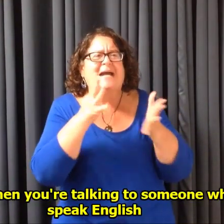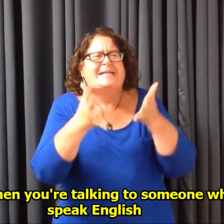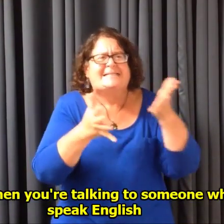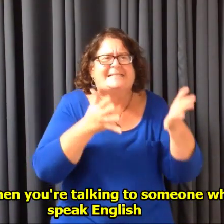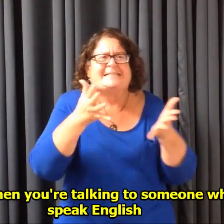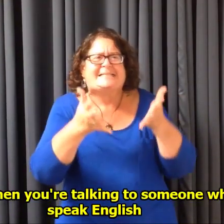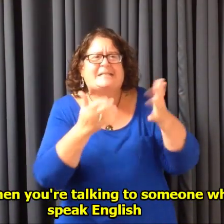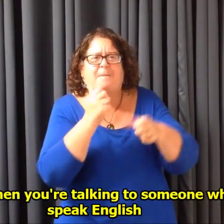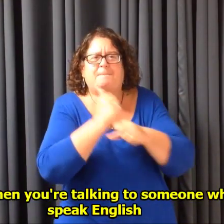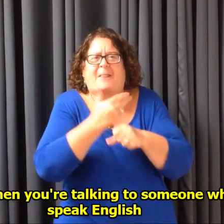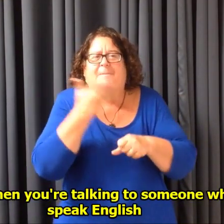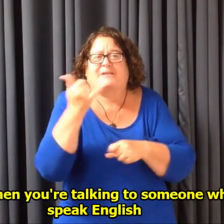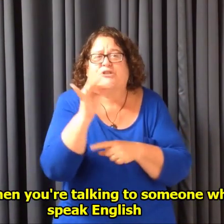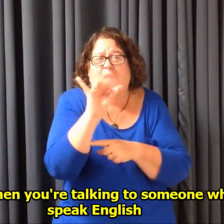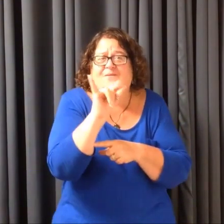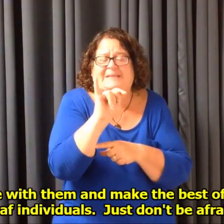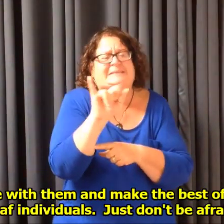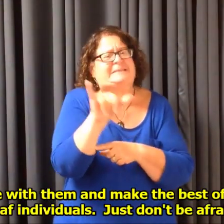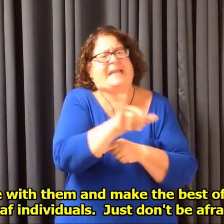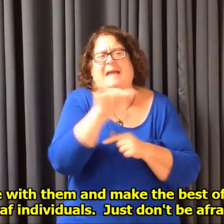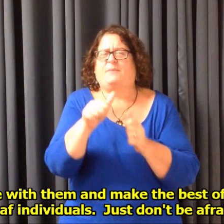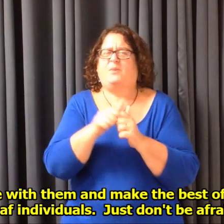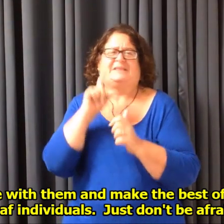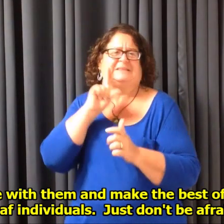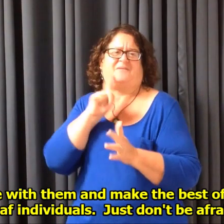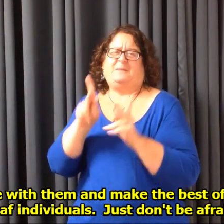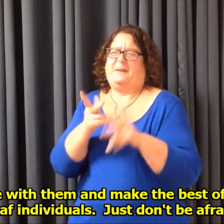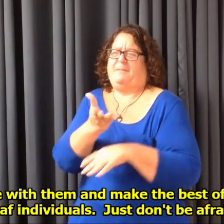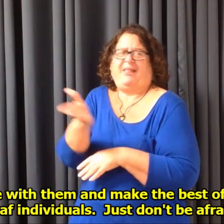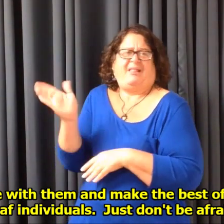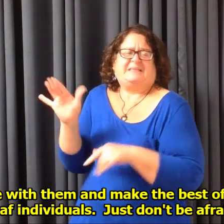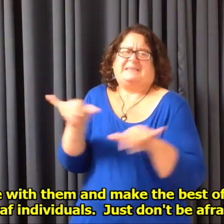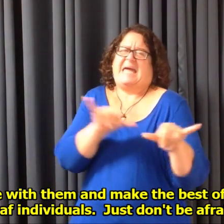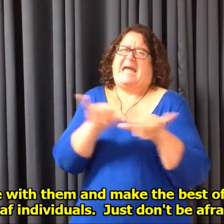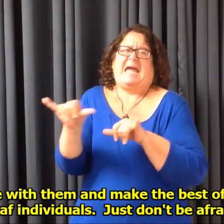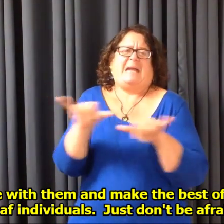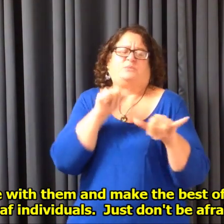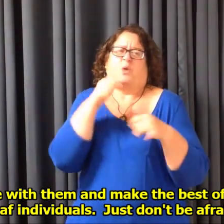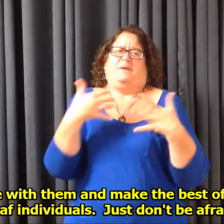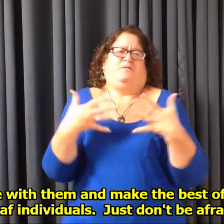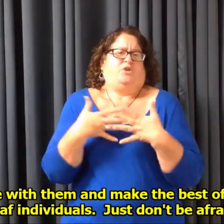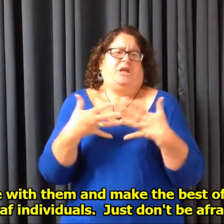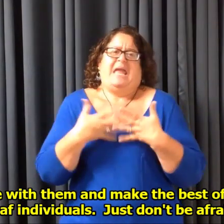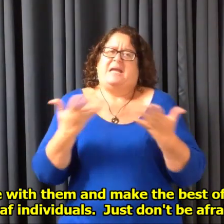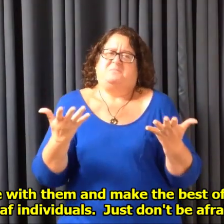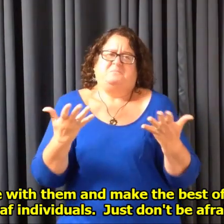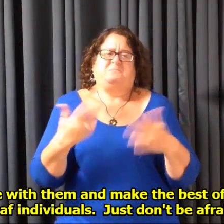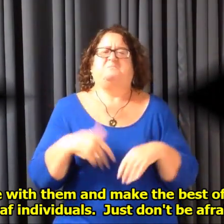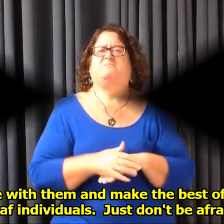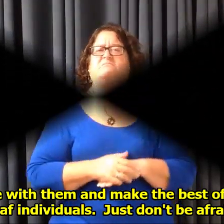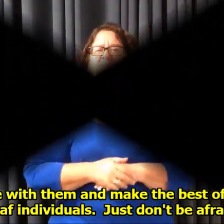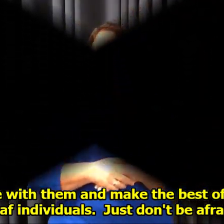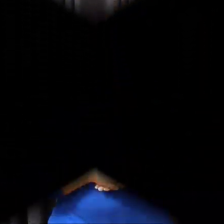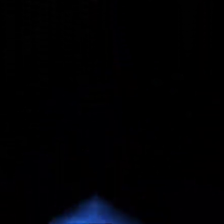to someone who doesn't speak English, you may gesture with them and make the best of it. It's the same with deaf individuals. Just don't be afraid to try.